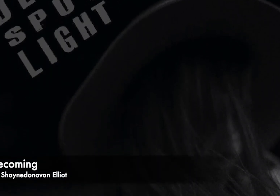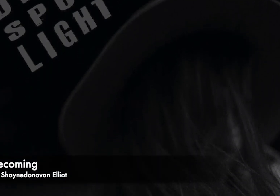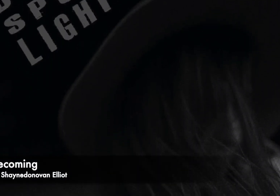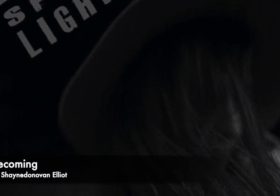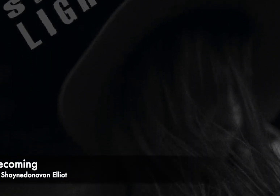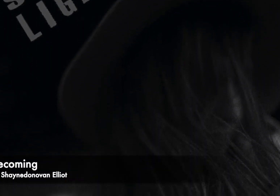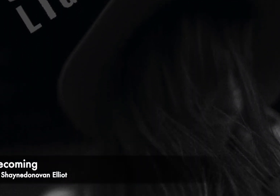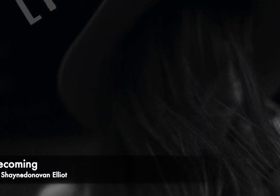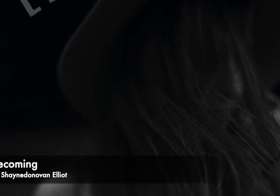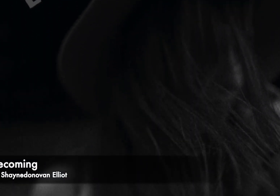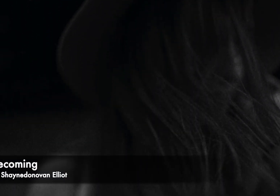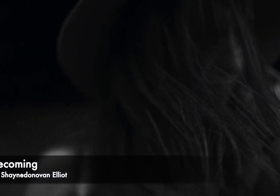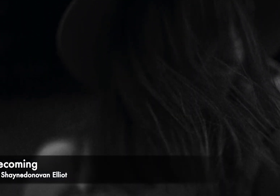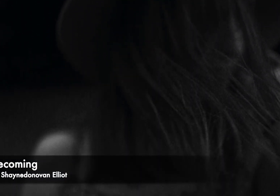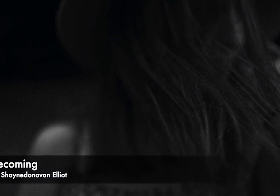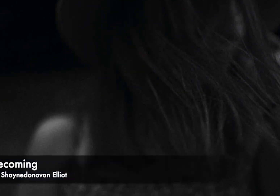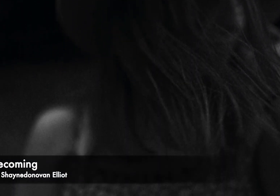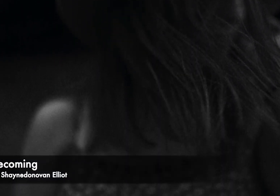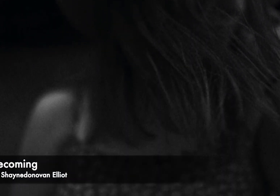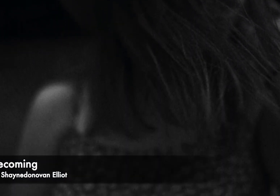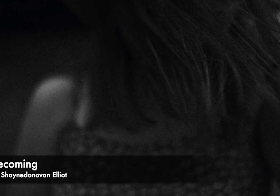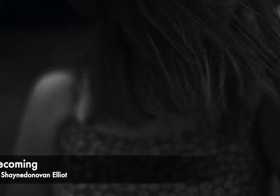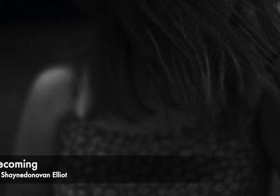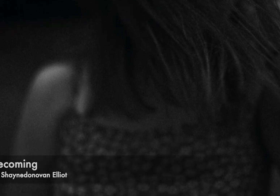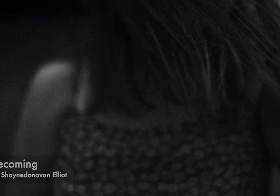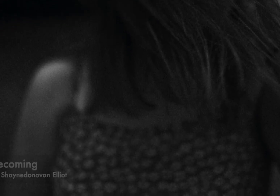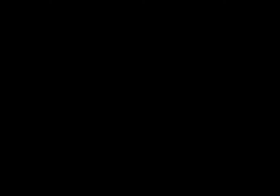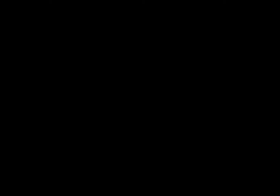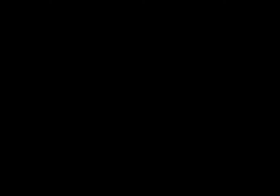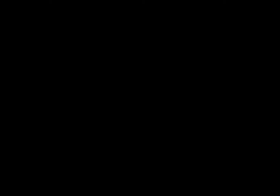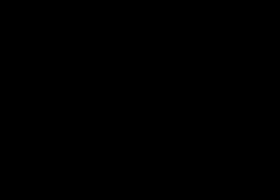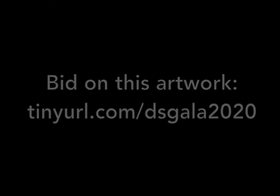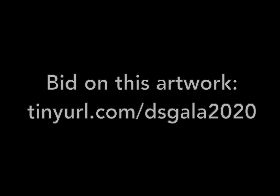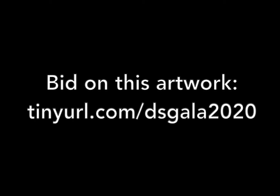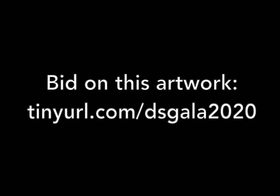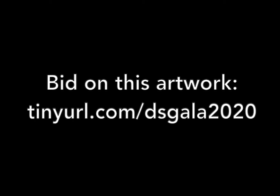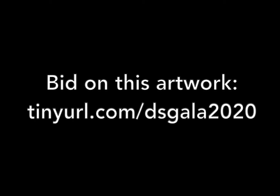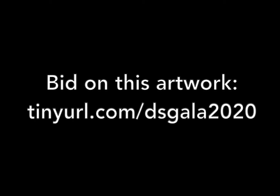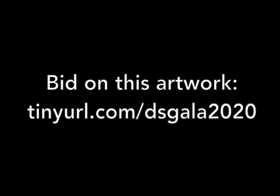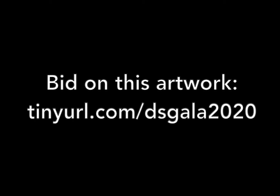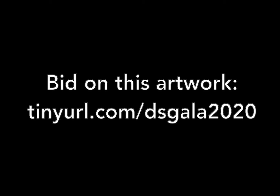completely. So it's a lot of work, but it does become easier as you gain experience.